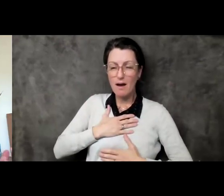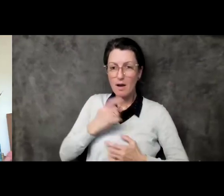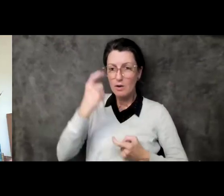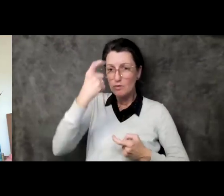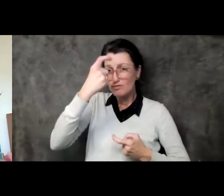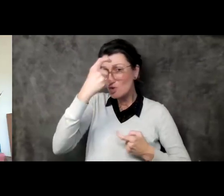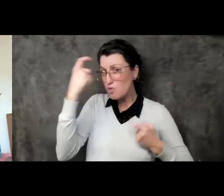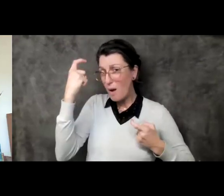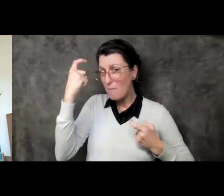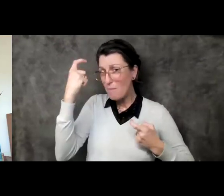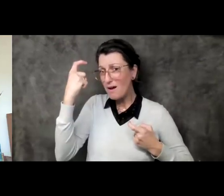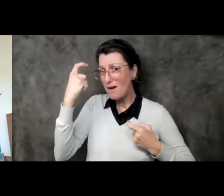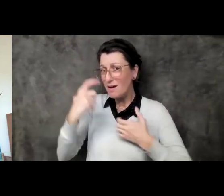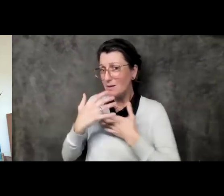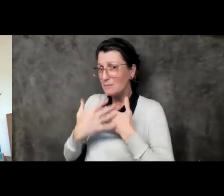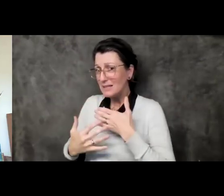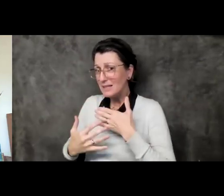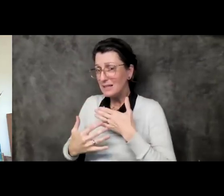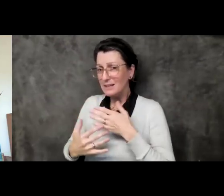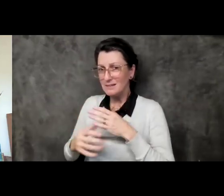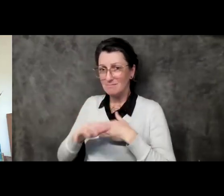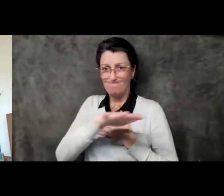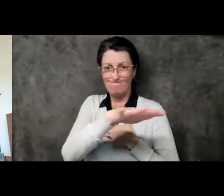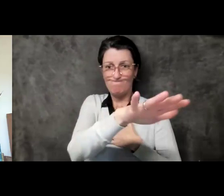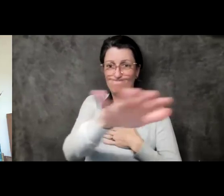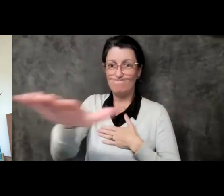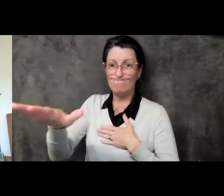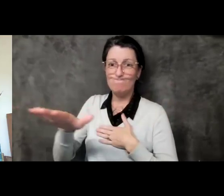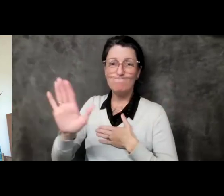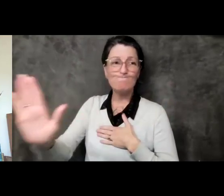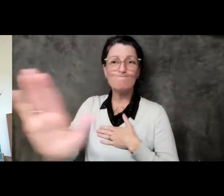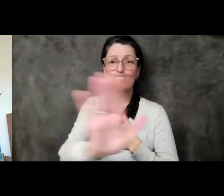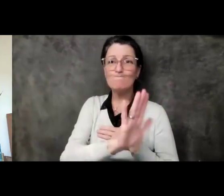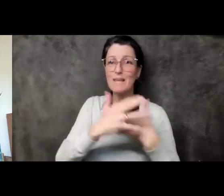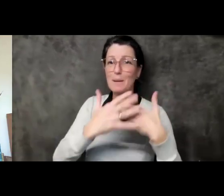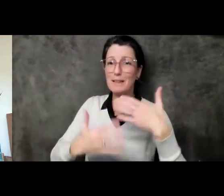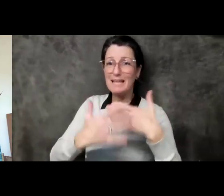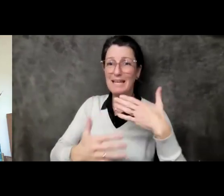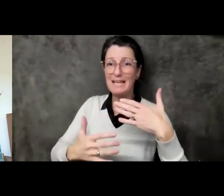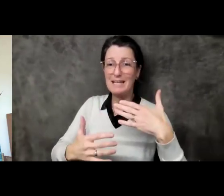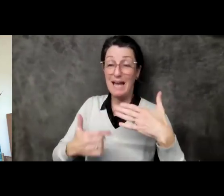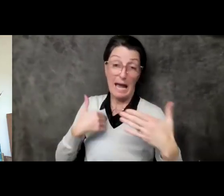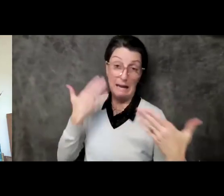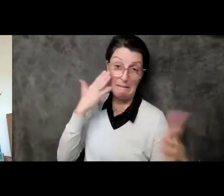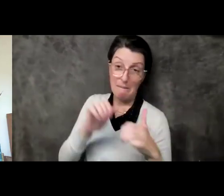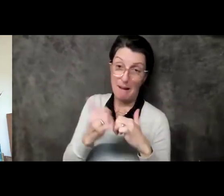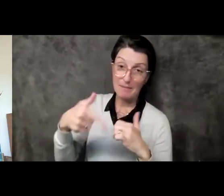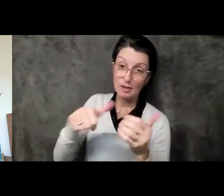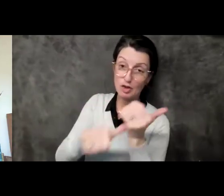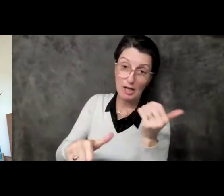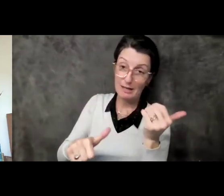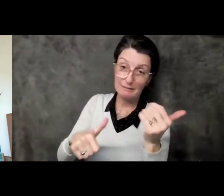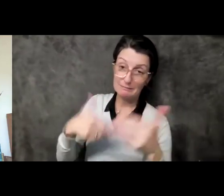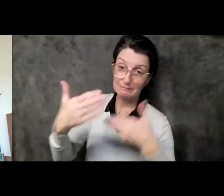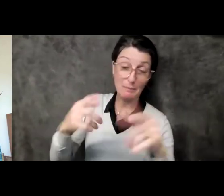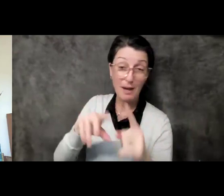else bleeds through into it, right? So I have no doubt that, I don't know how the shit works, but I have no doubt that like the whole Roe